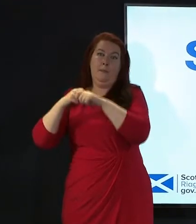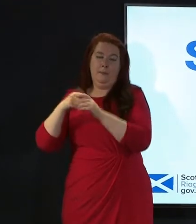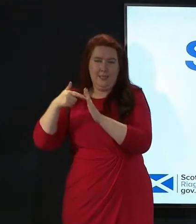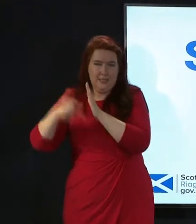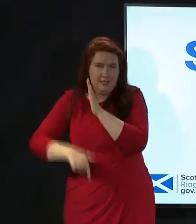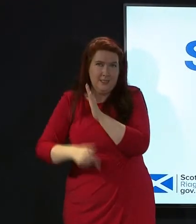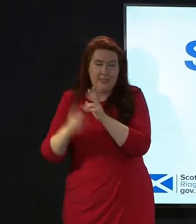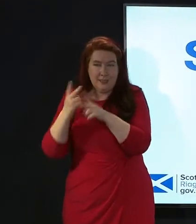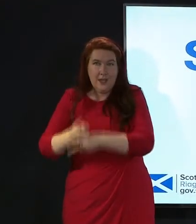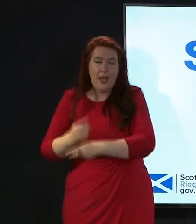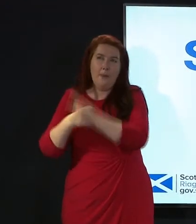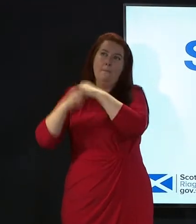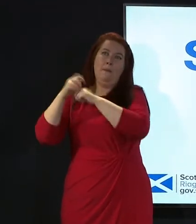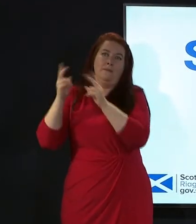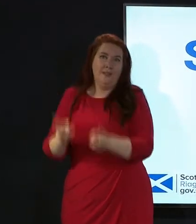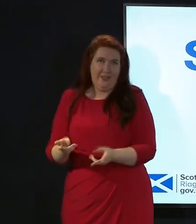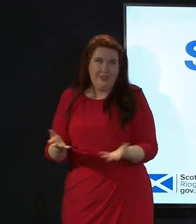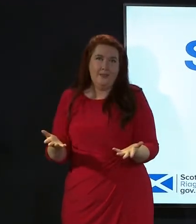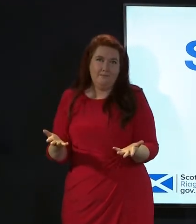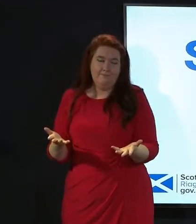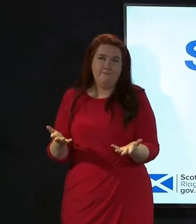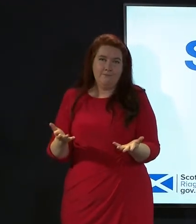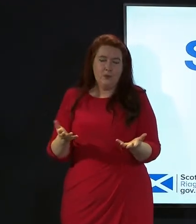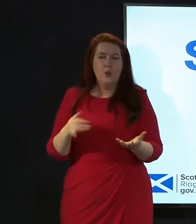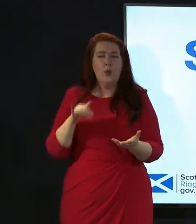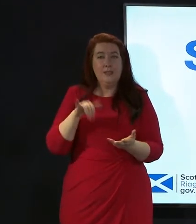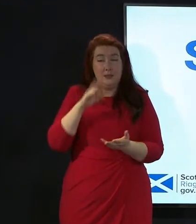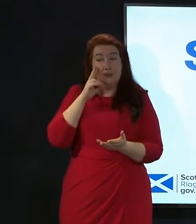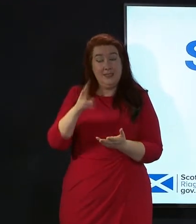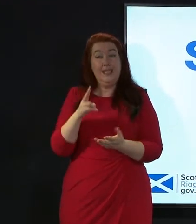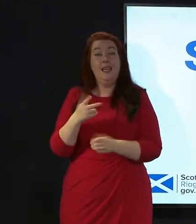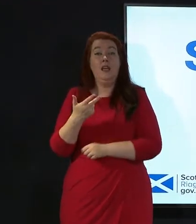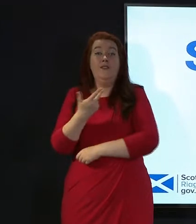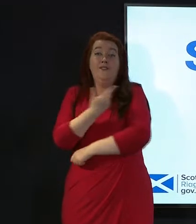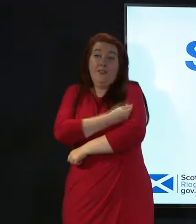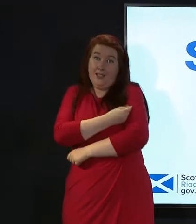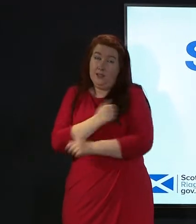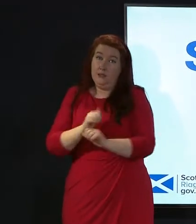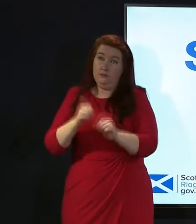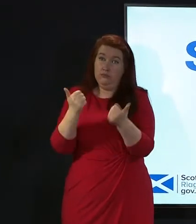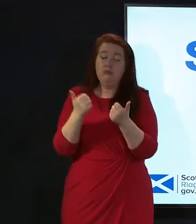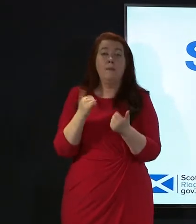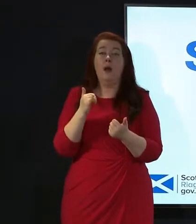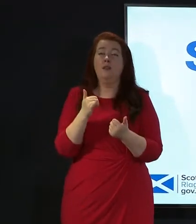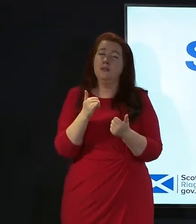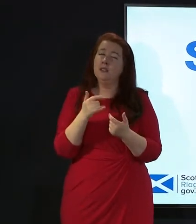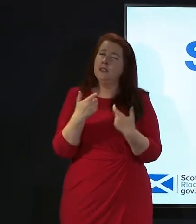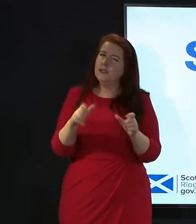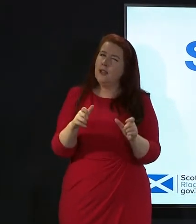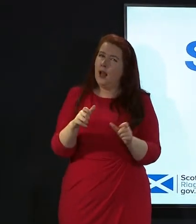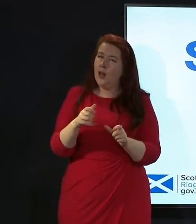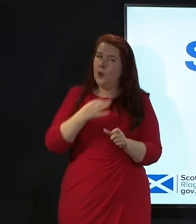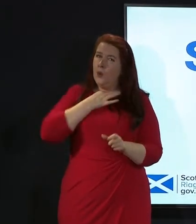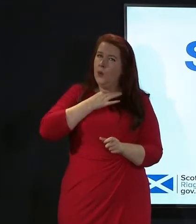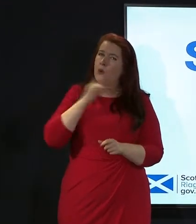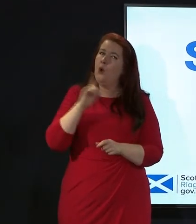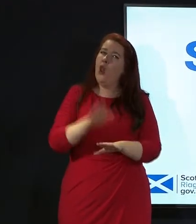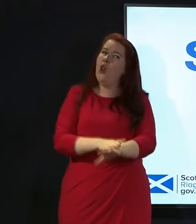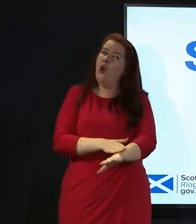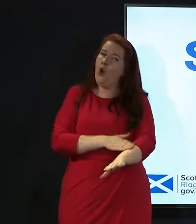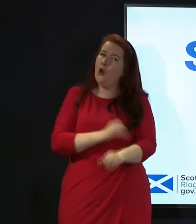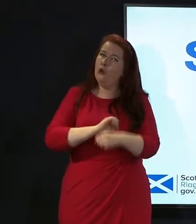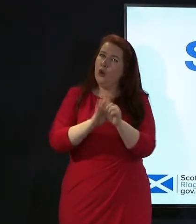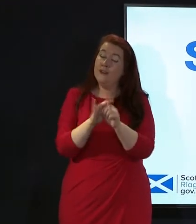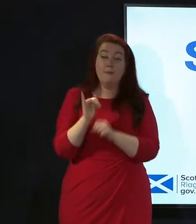evidence emerging that the vaccine has a positive impact here as well, but long COVID, people who might never end up in hospital but still have quite a severe